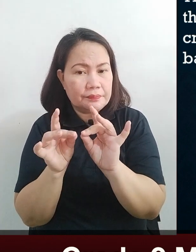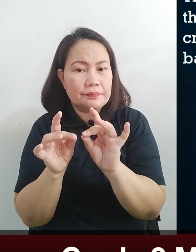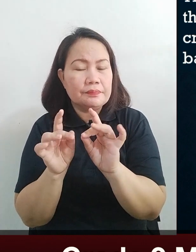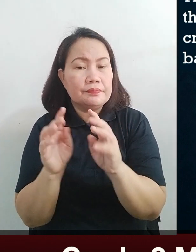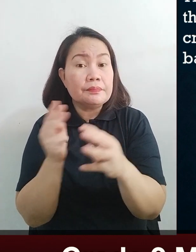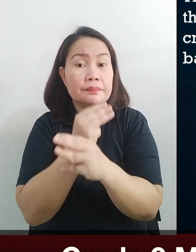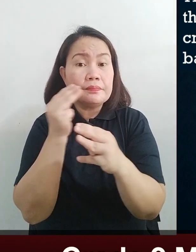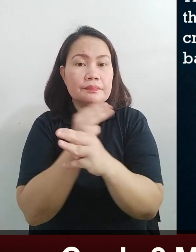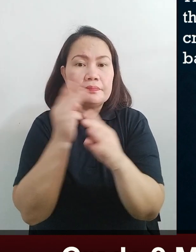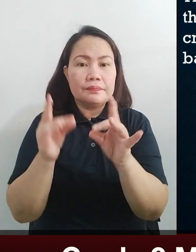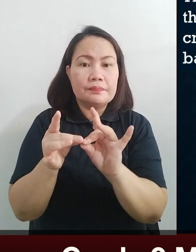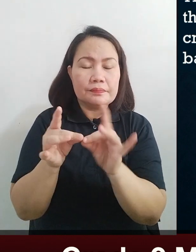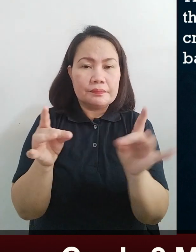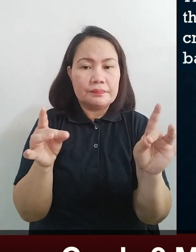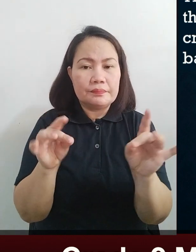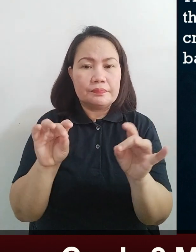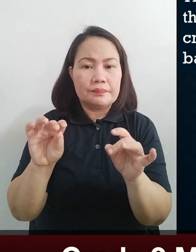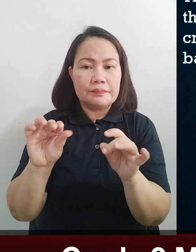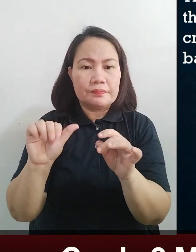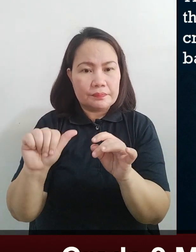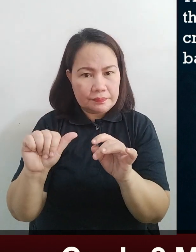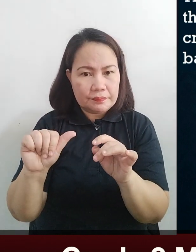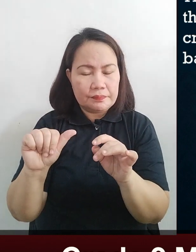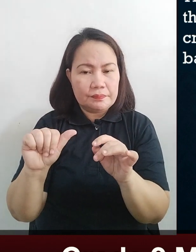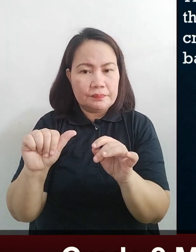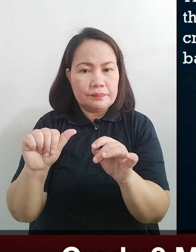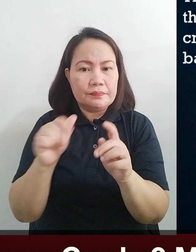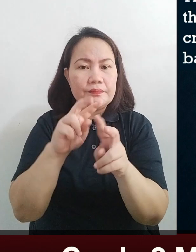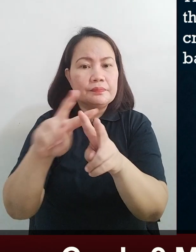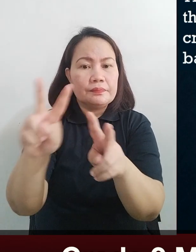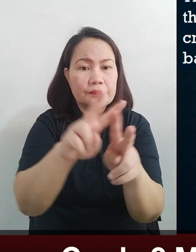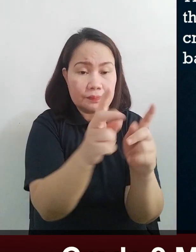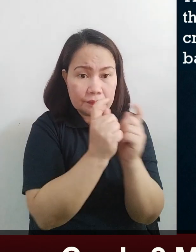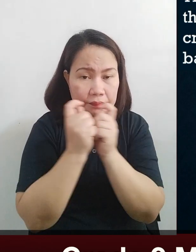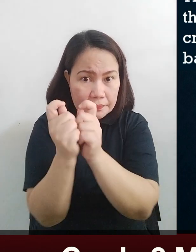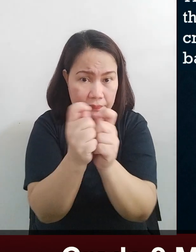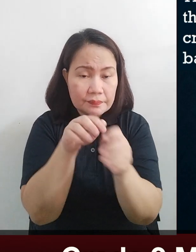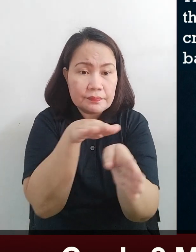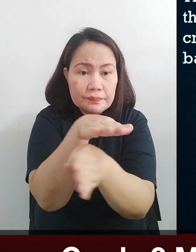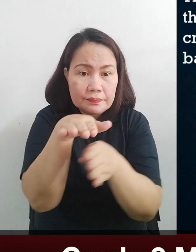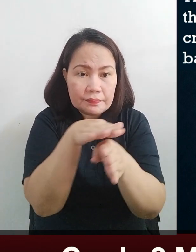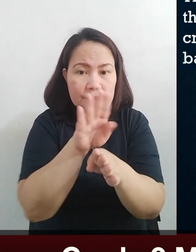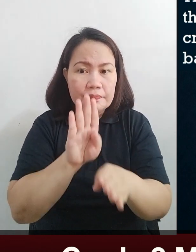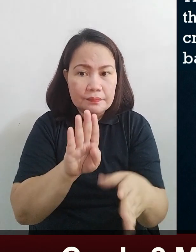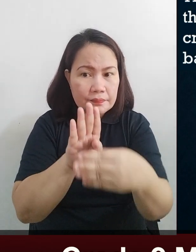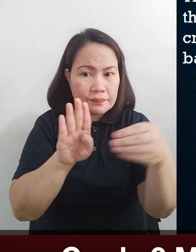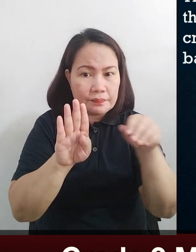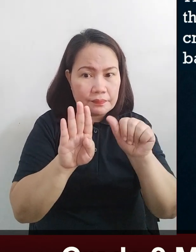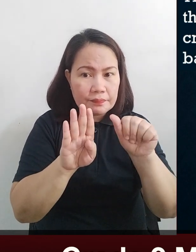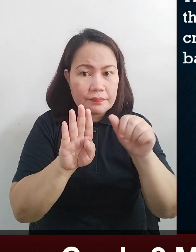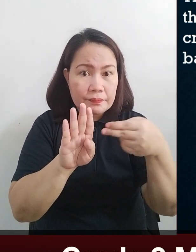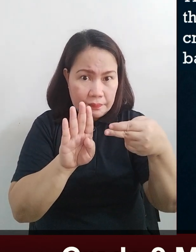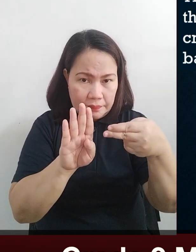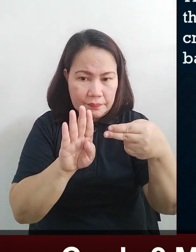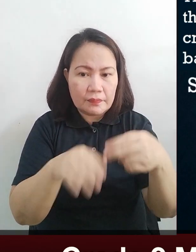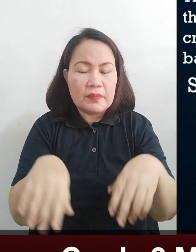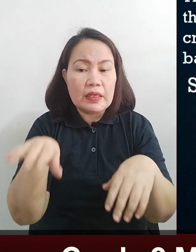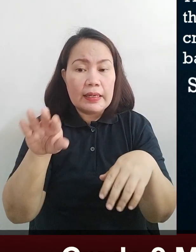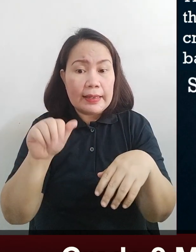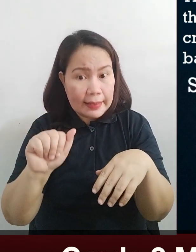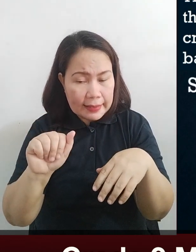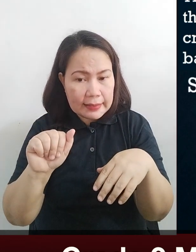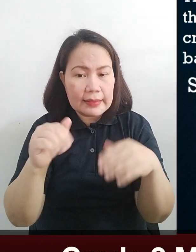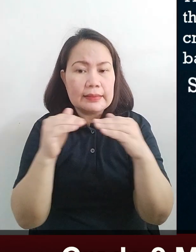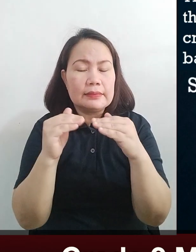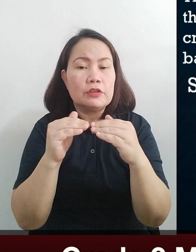into mathematical sentence yung A, yung area natin that varies jointly in the base and altitude. So, that